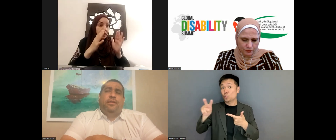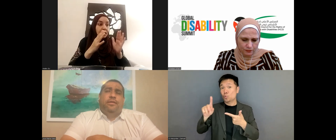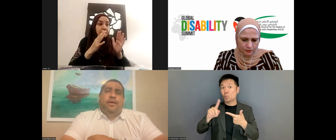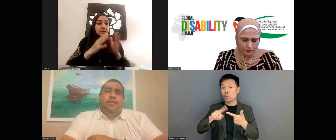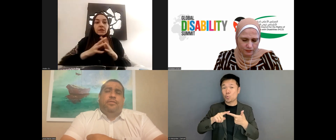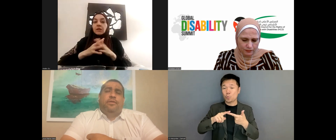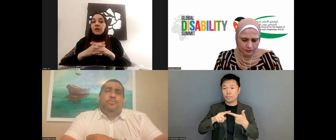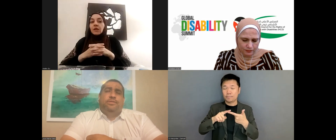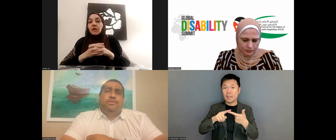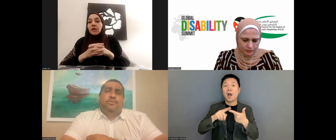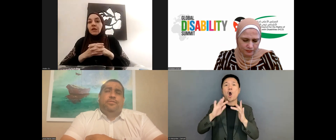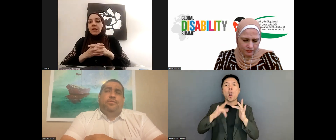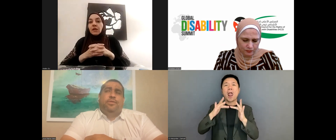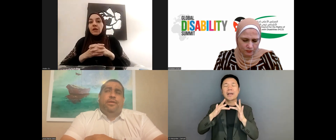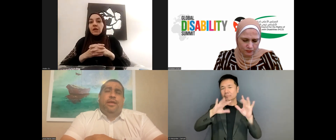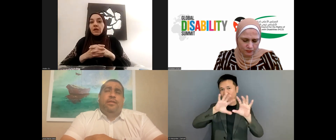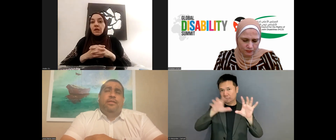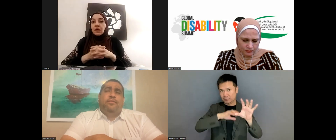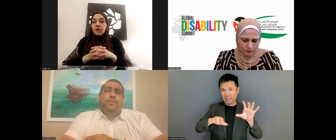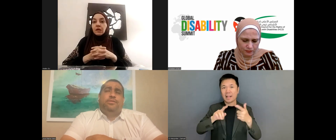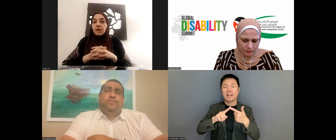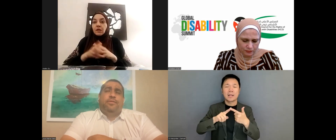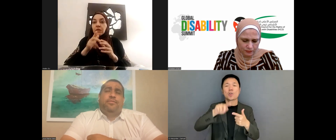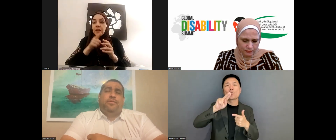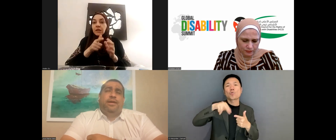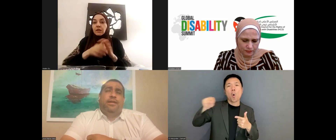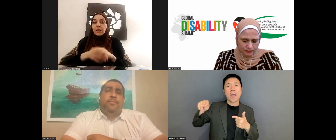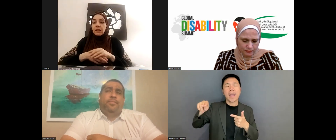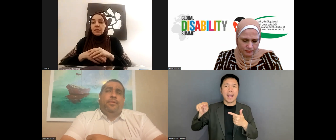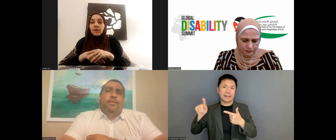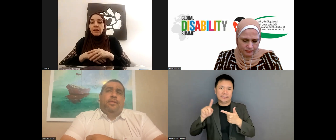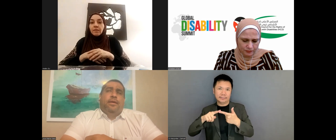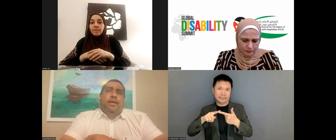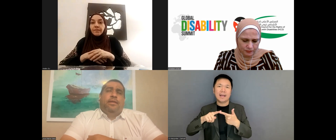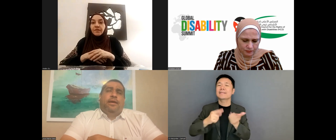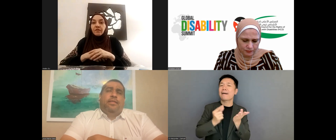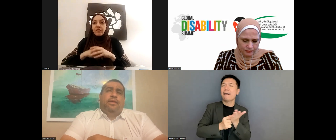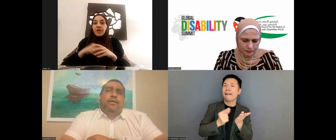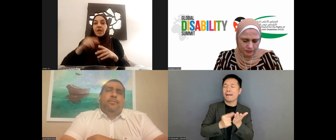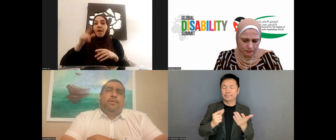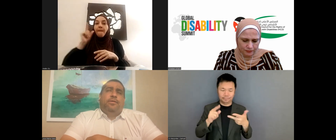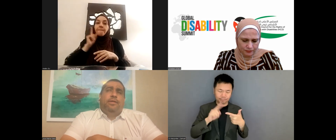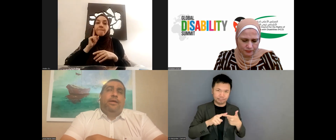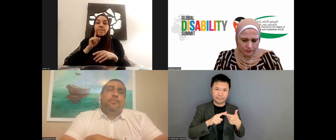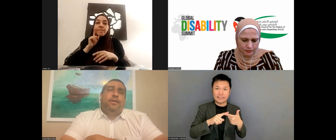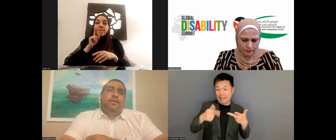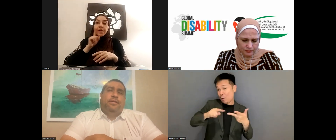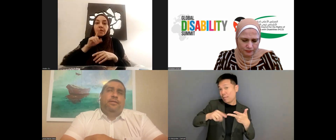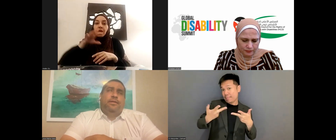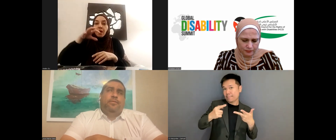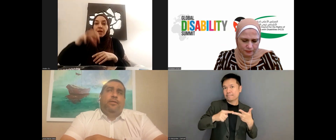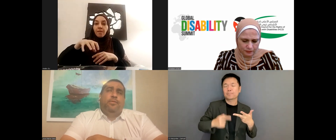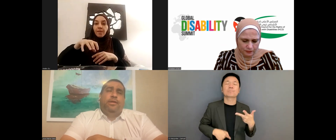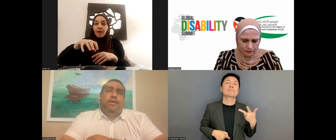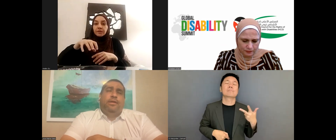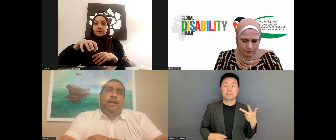virtually under the auspices of Norway and the government of Ghana. And I think we all agreed